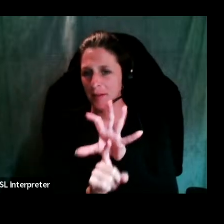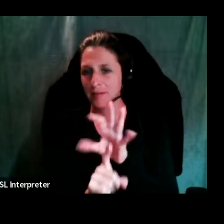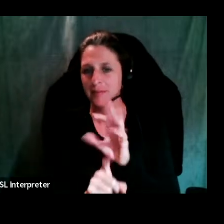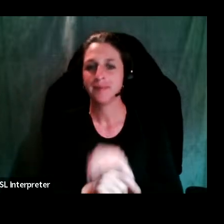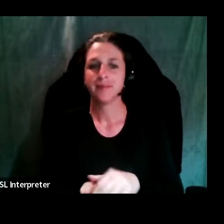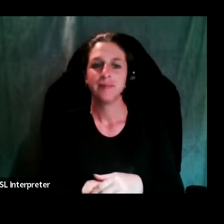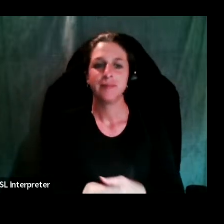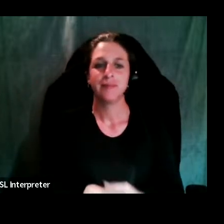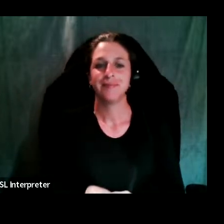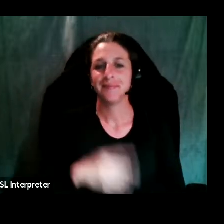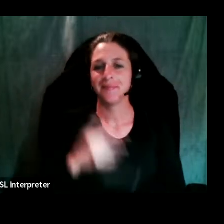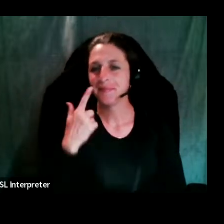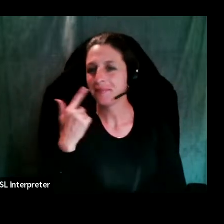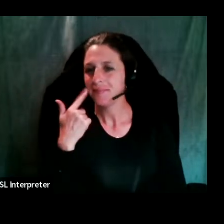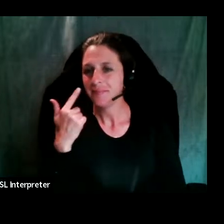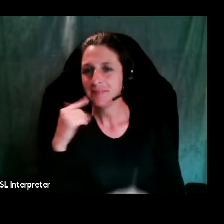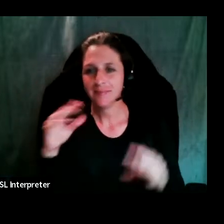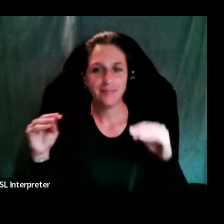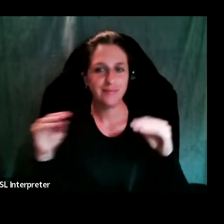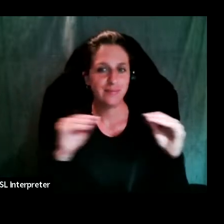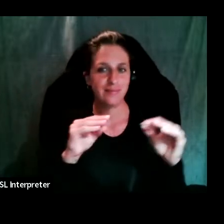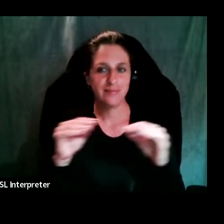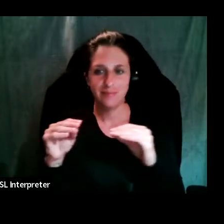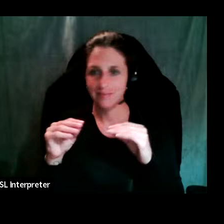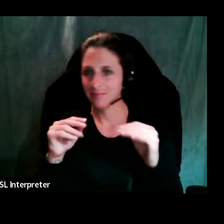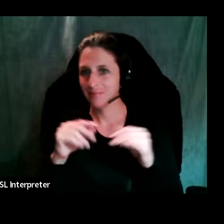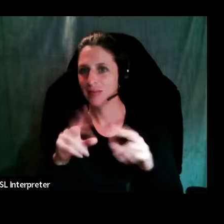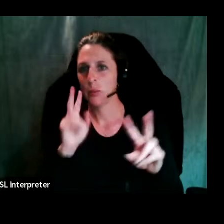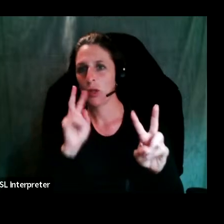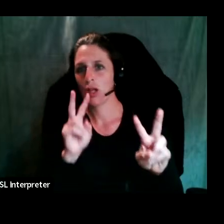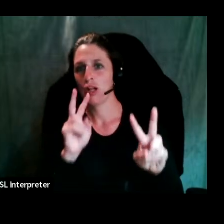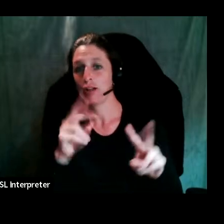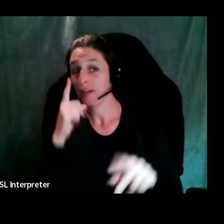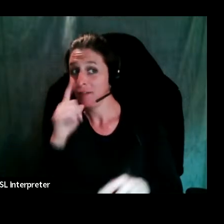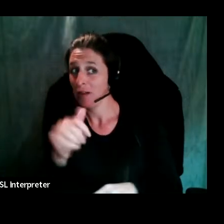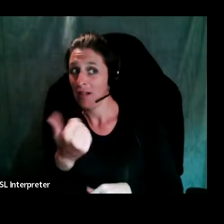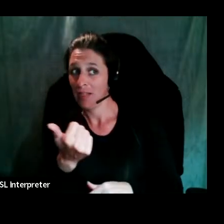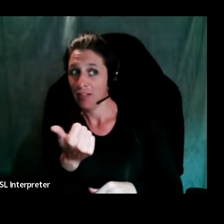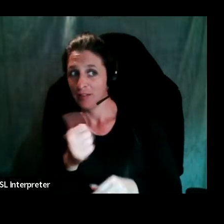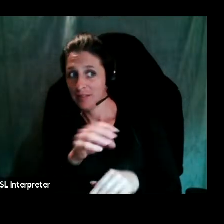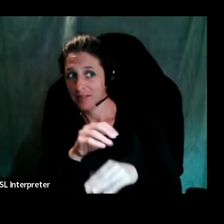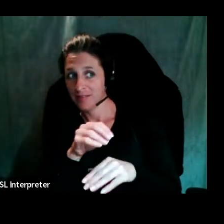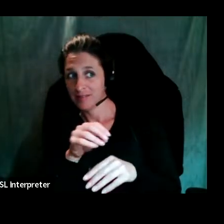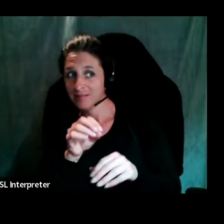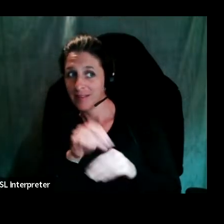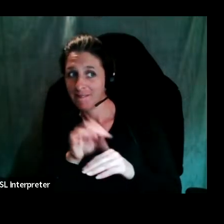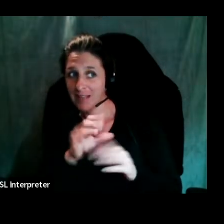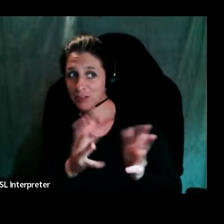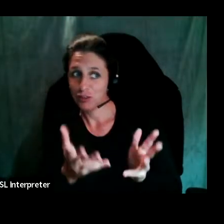why. High school. We're looking for another advisor.